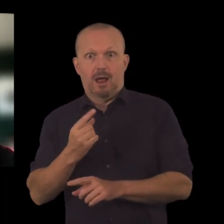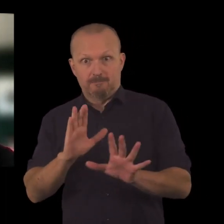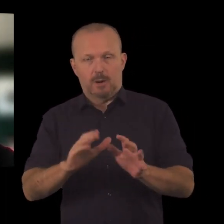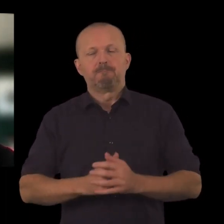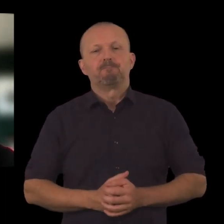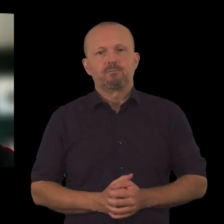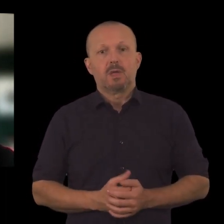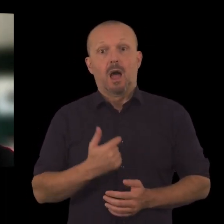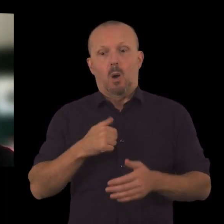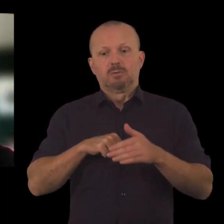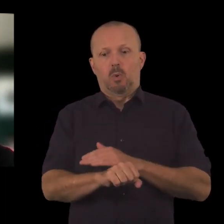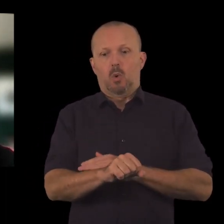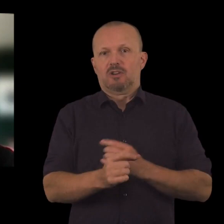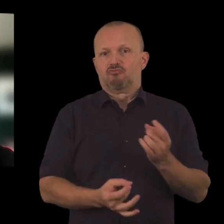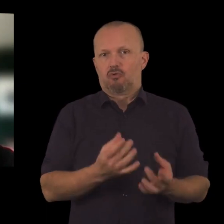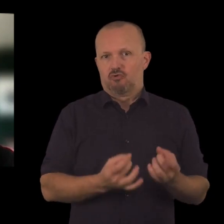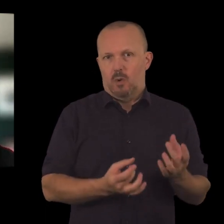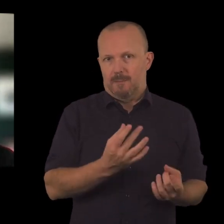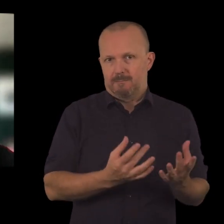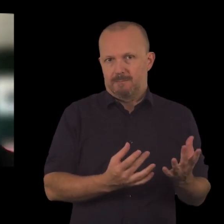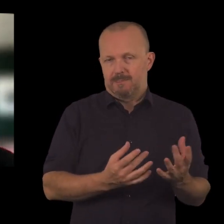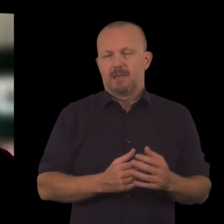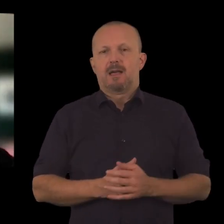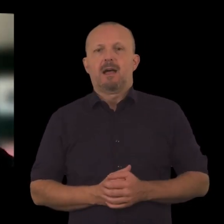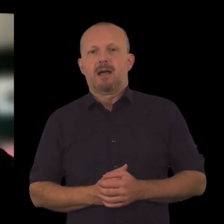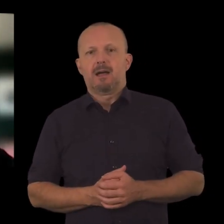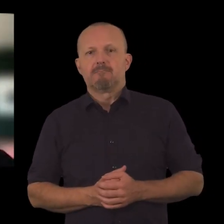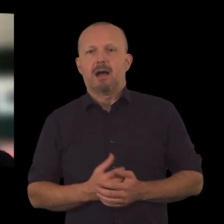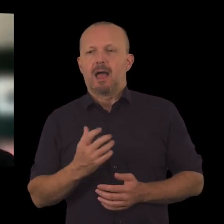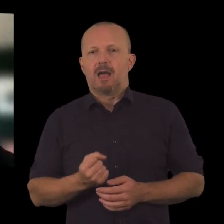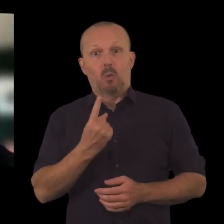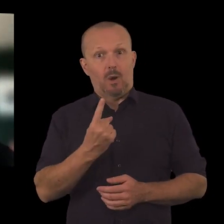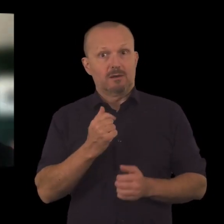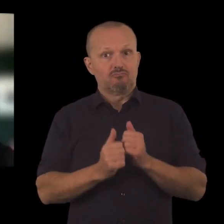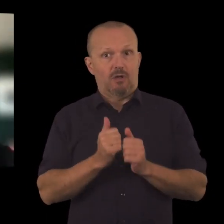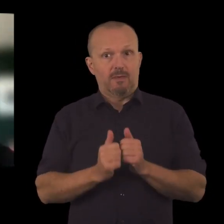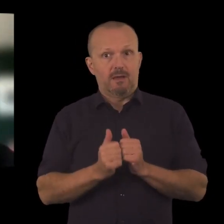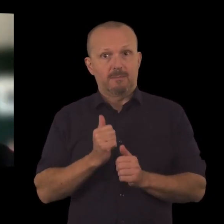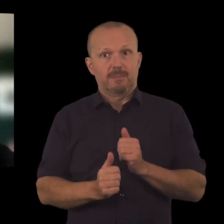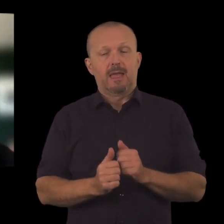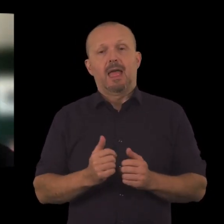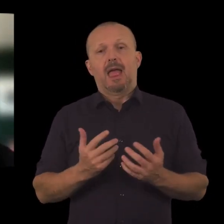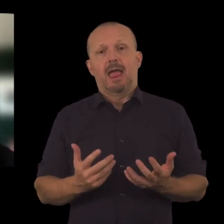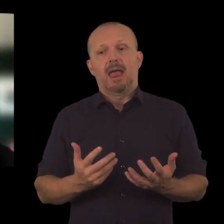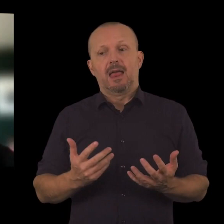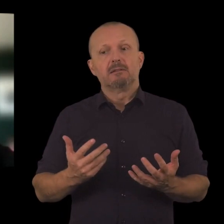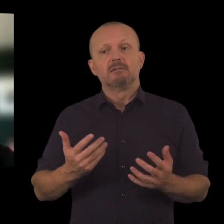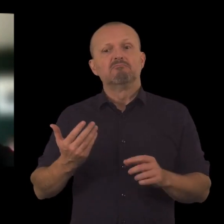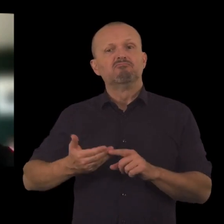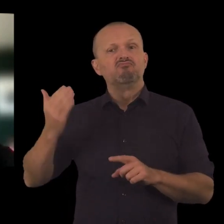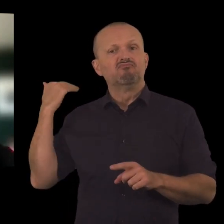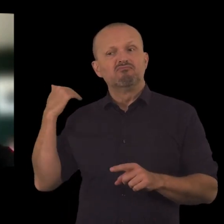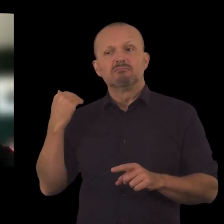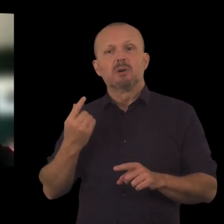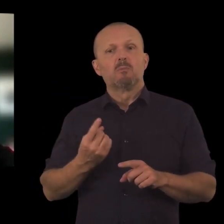So 2 true things, 1 lie. I was born in Rotorua. I